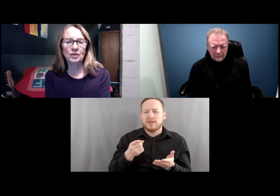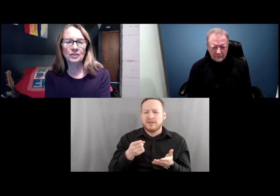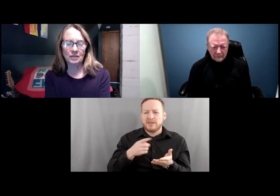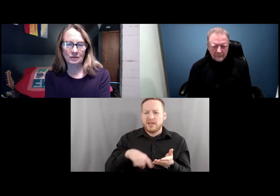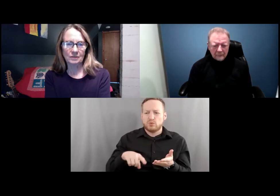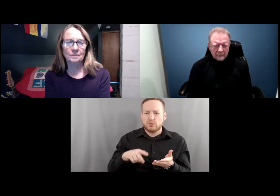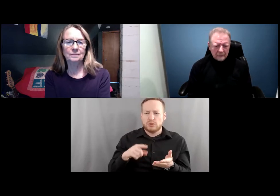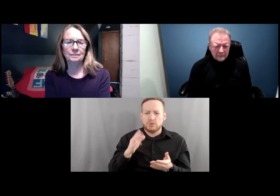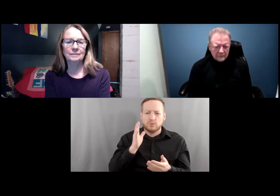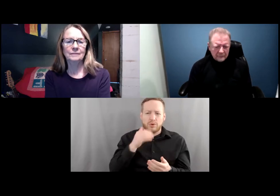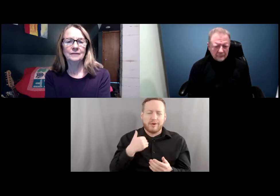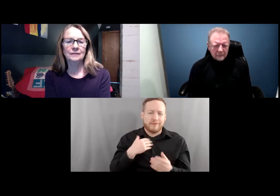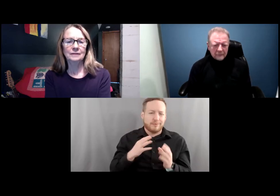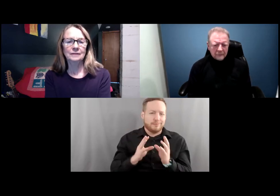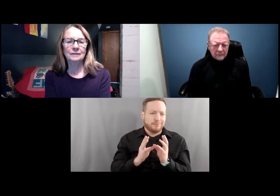project.